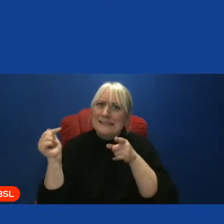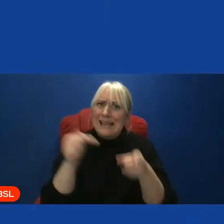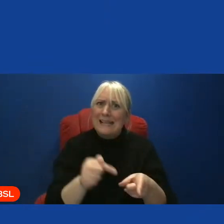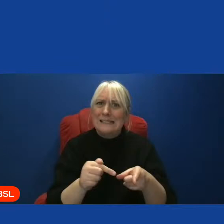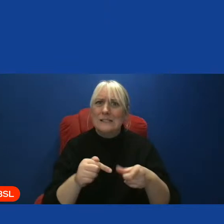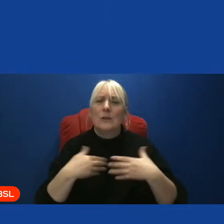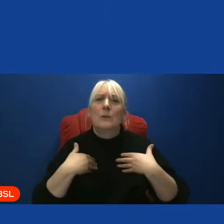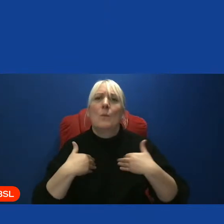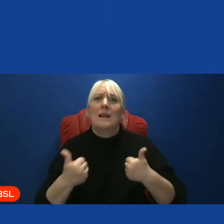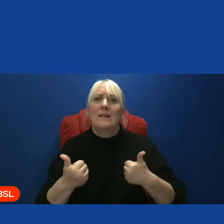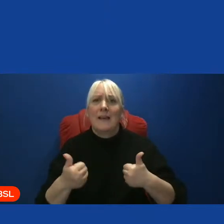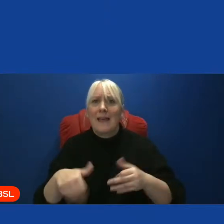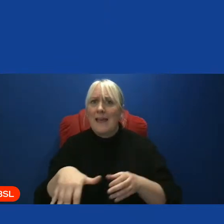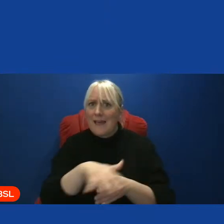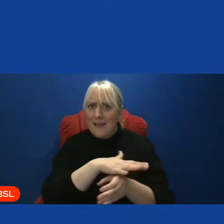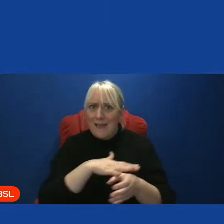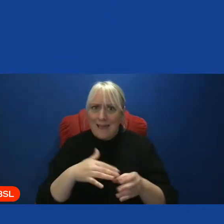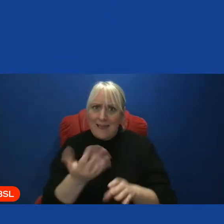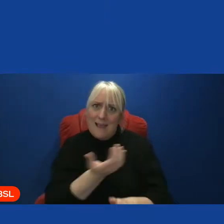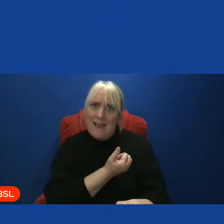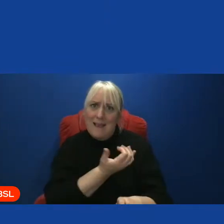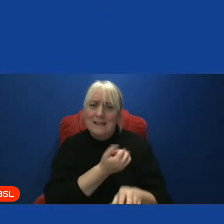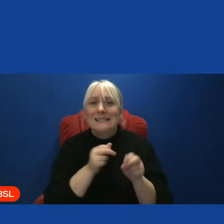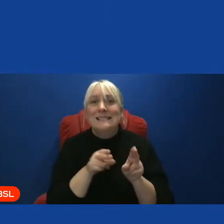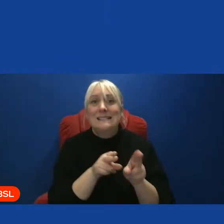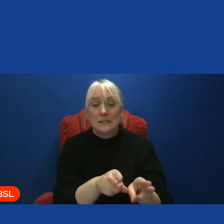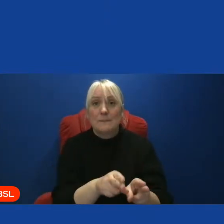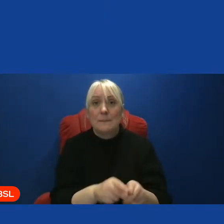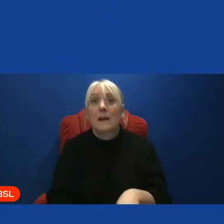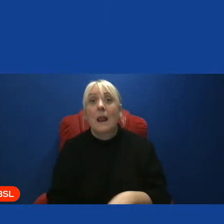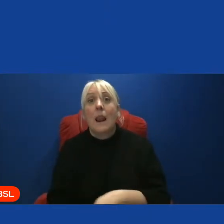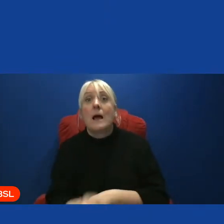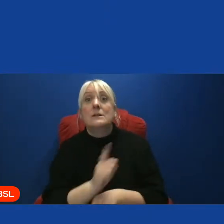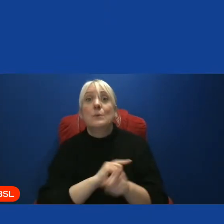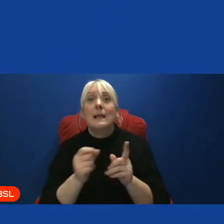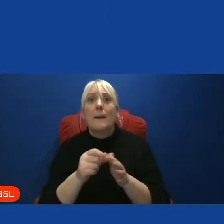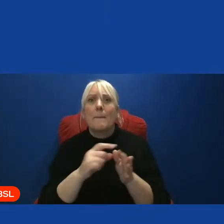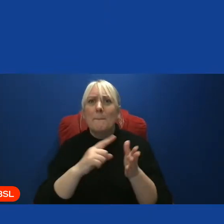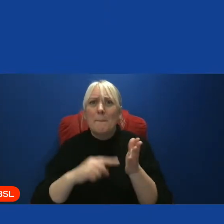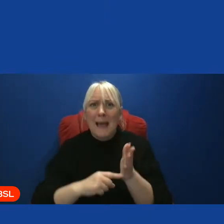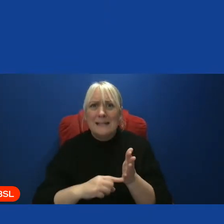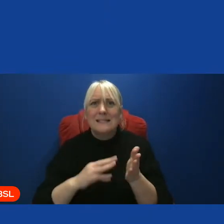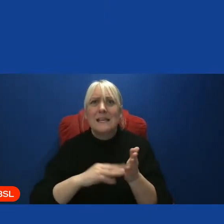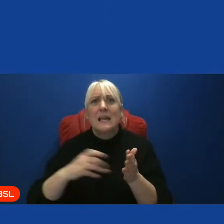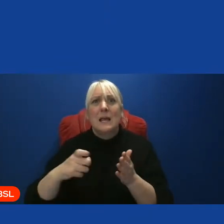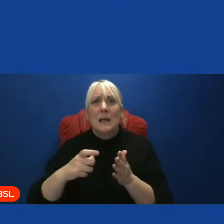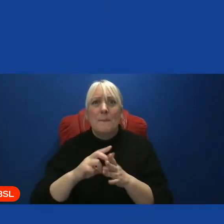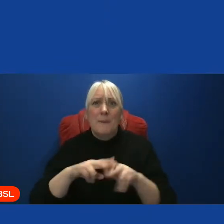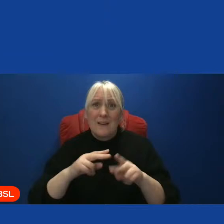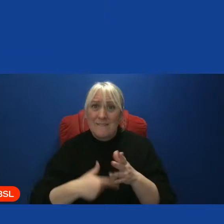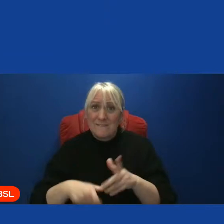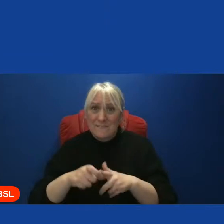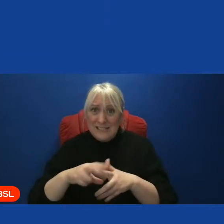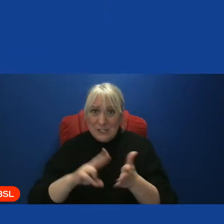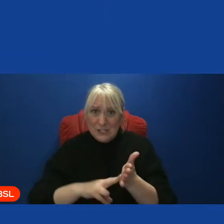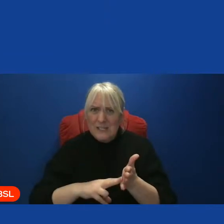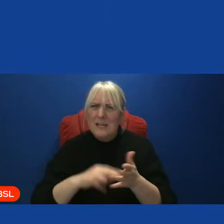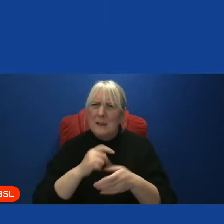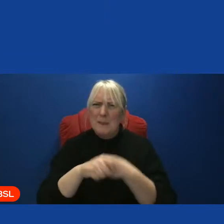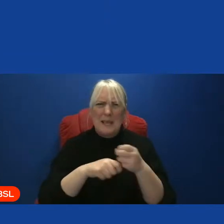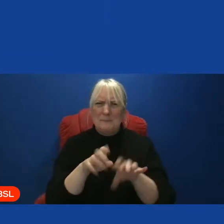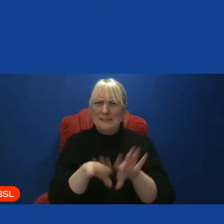We heard last week Pat McFadden, who morphed into Elon Musk in terms of criticising